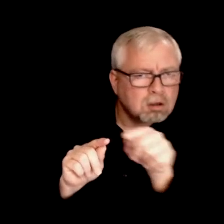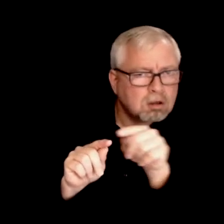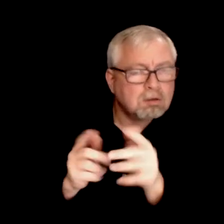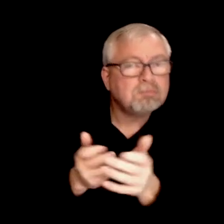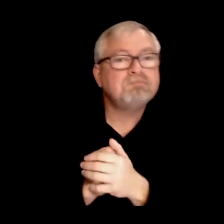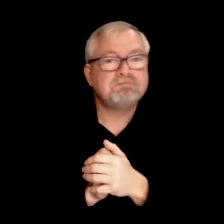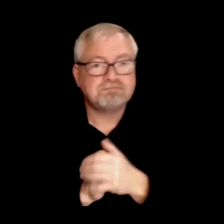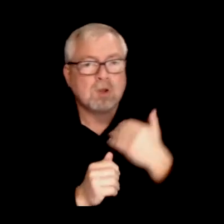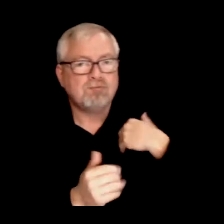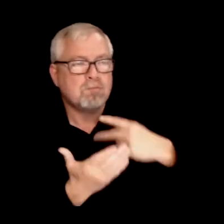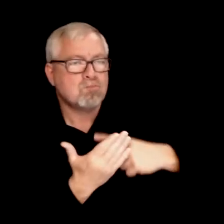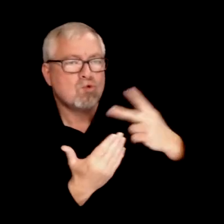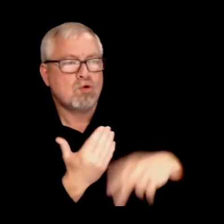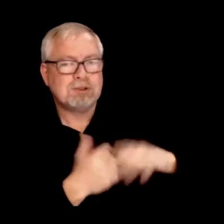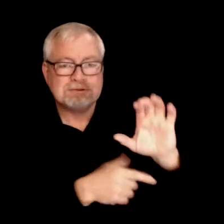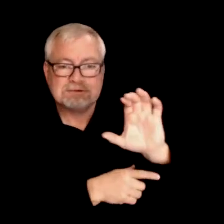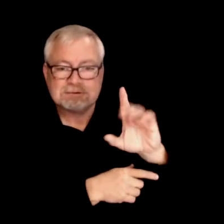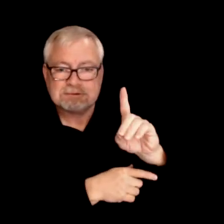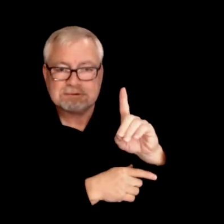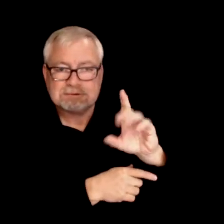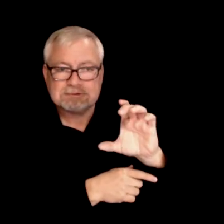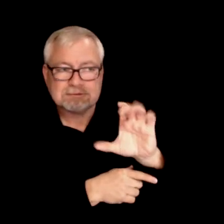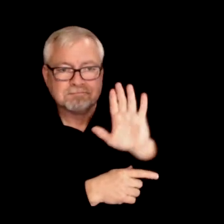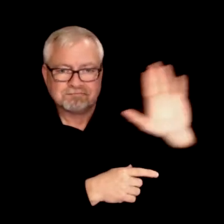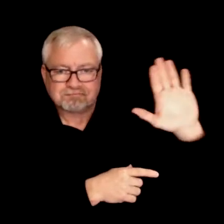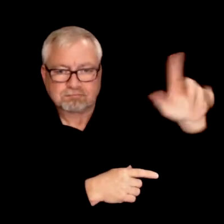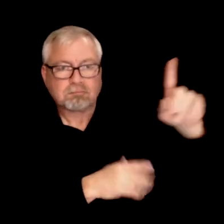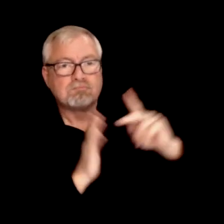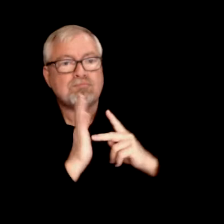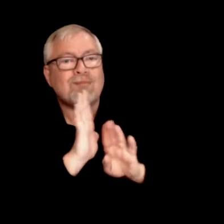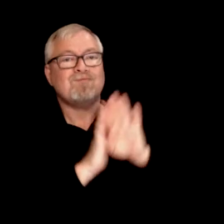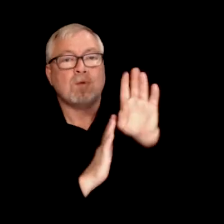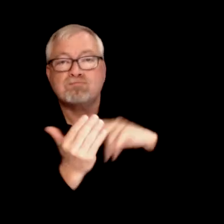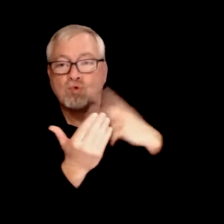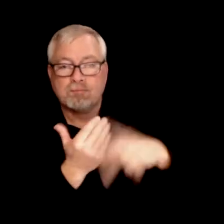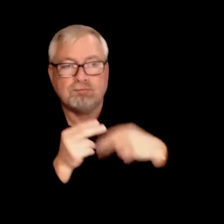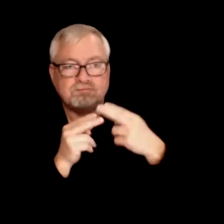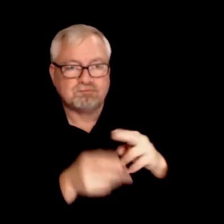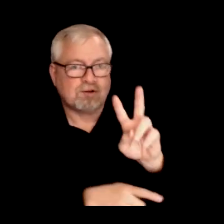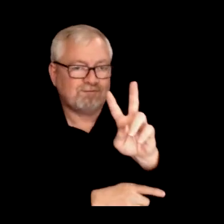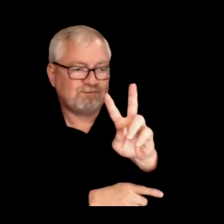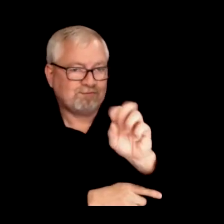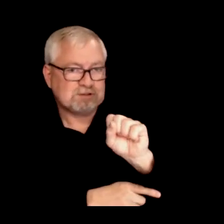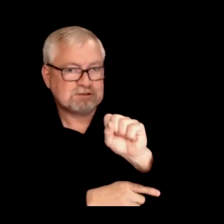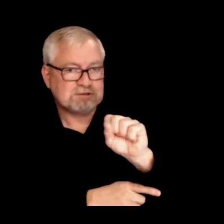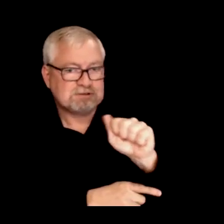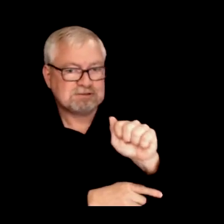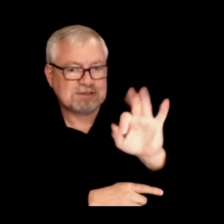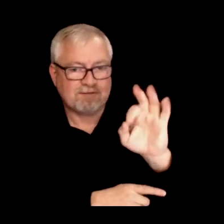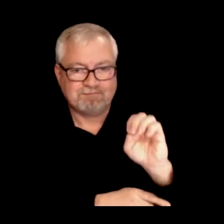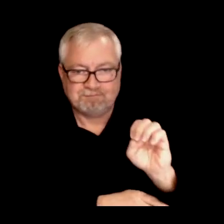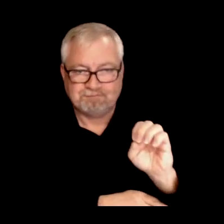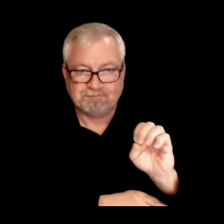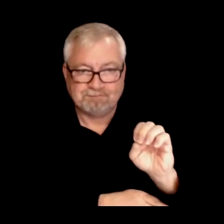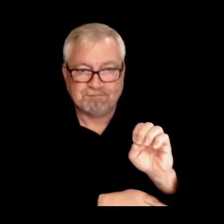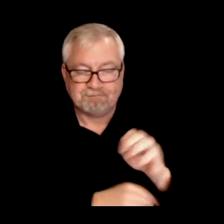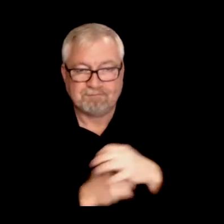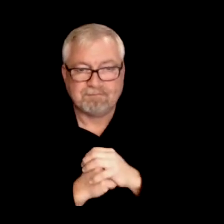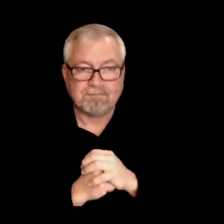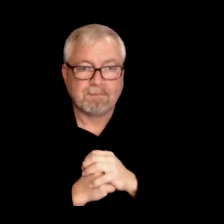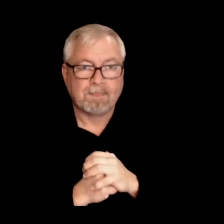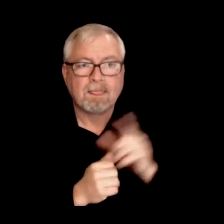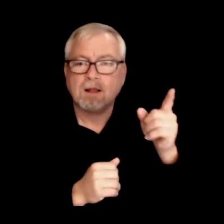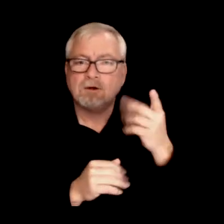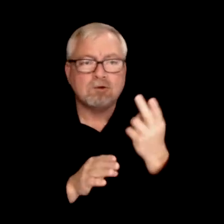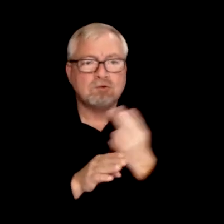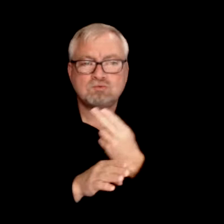has developed. It's called vSafe, and it's a reporting tool that uses smartphones for active monitoring